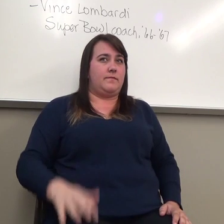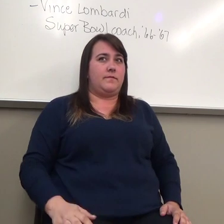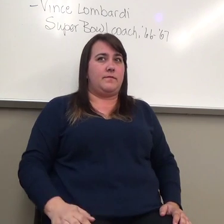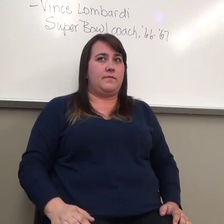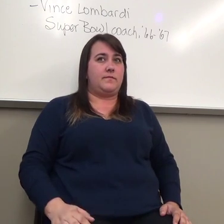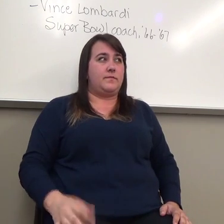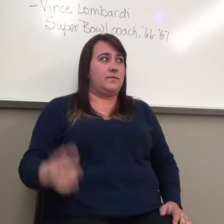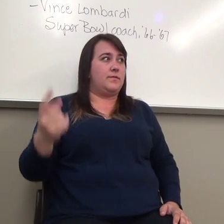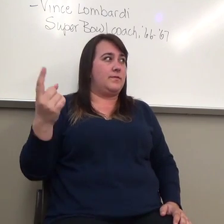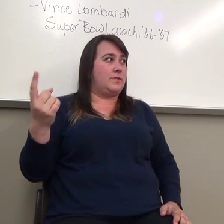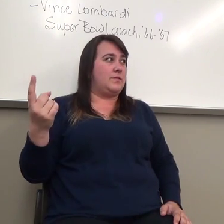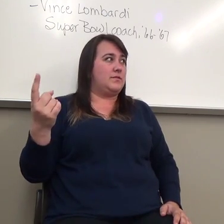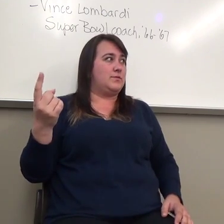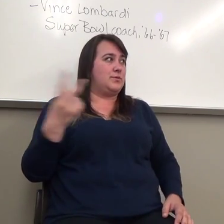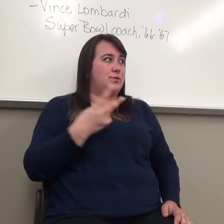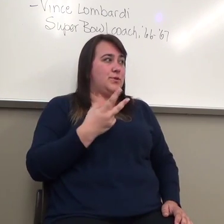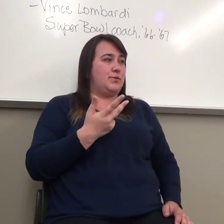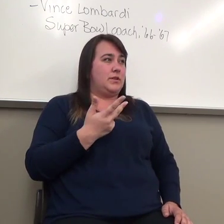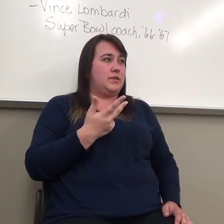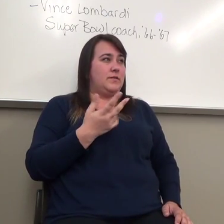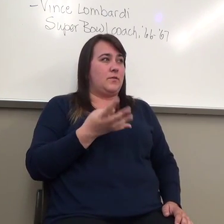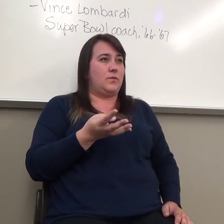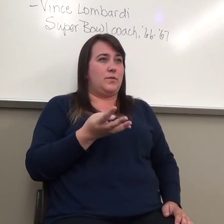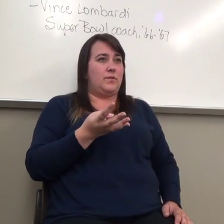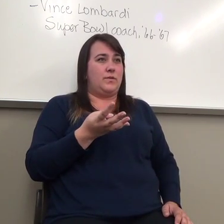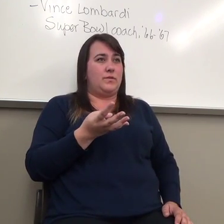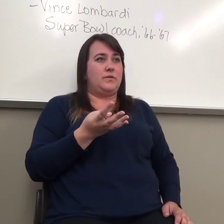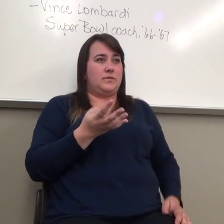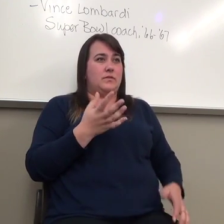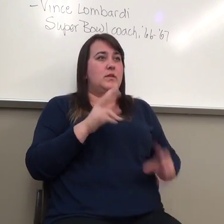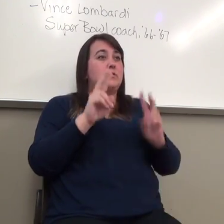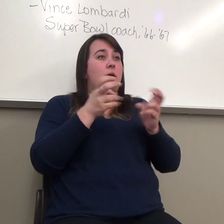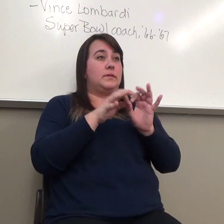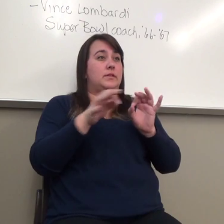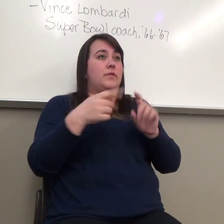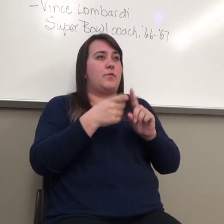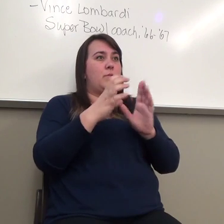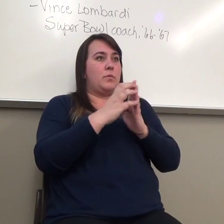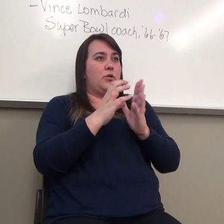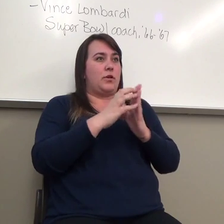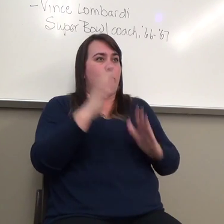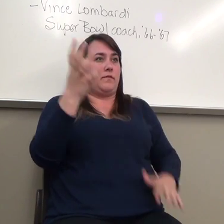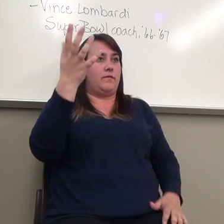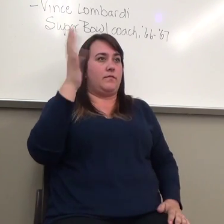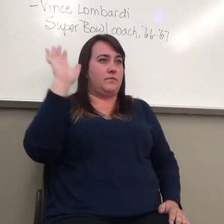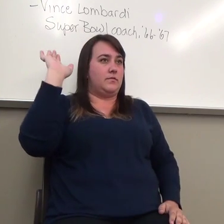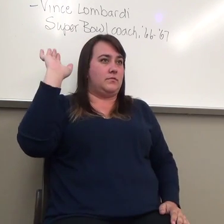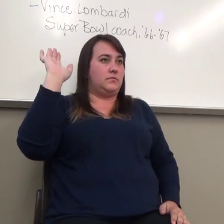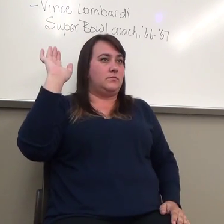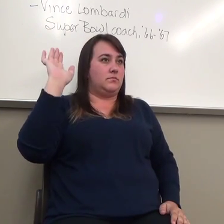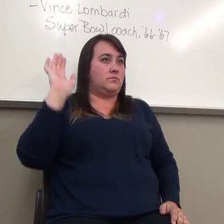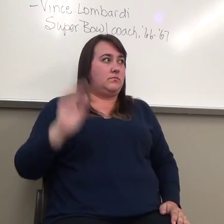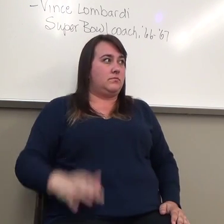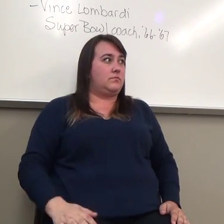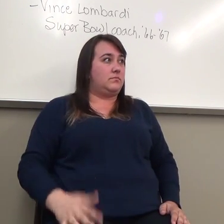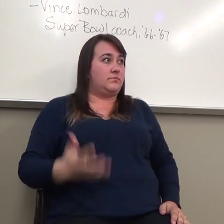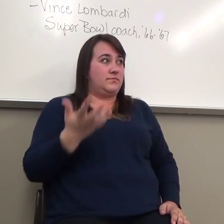This always happens. I did. Okay, some people do. 3 people do. 4 people do. 5, 6. Okay,